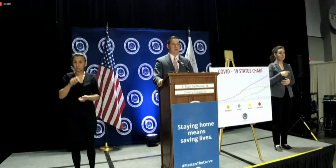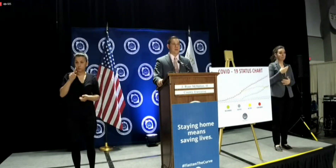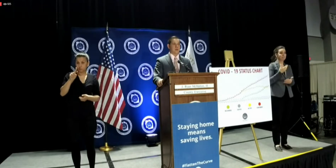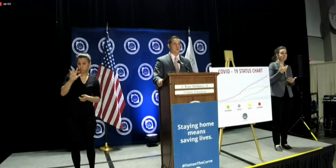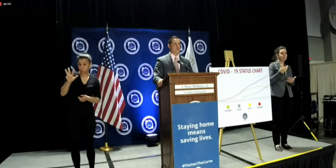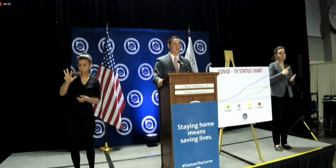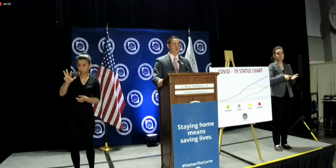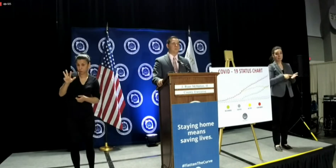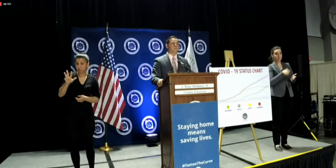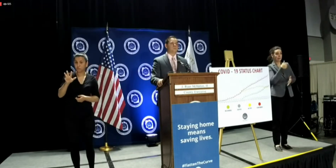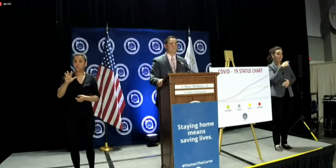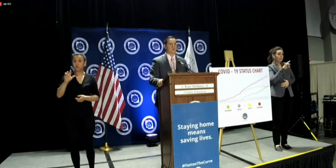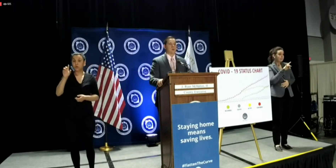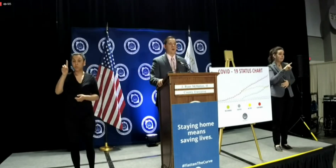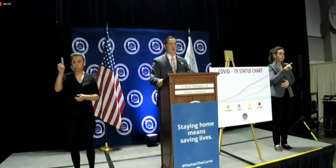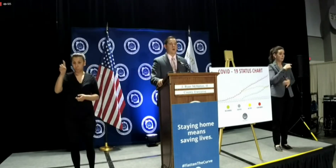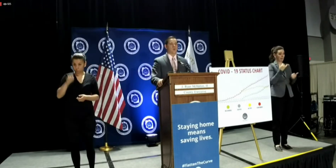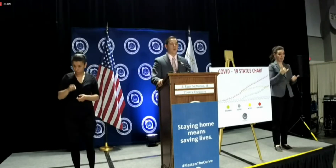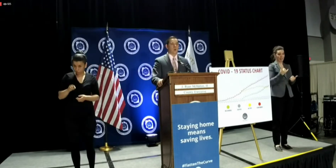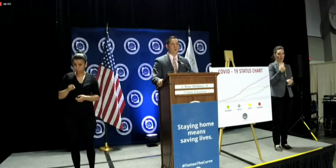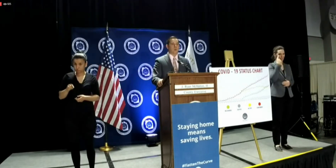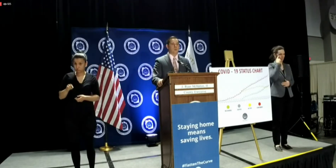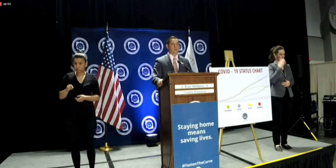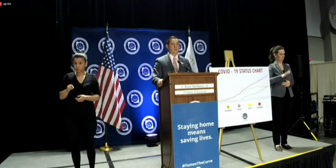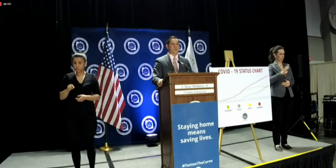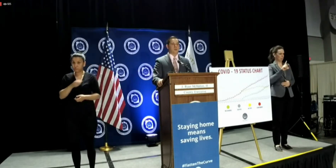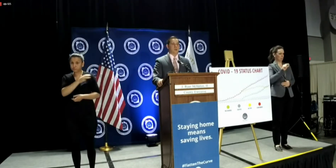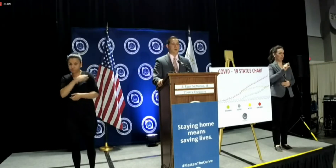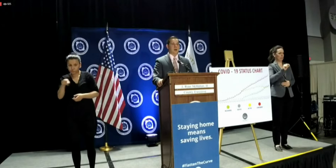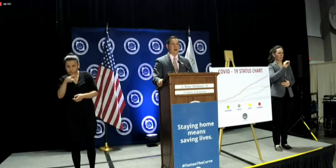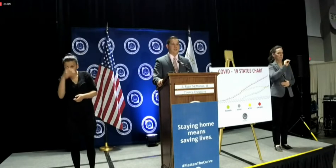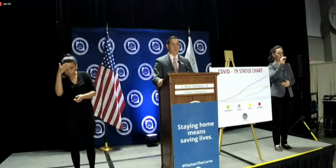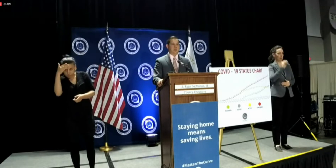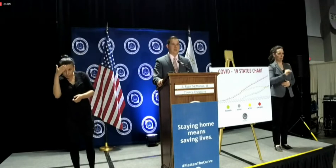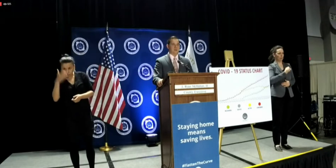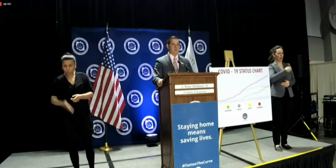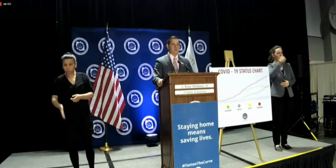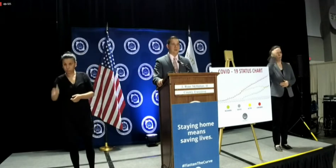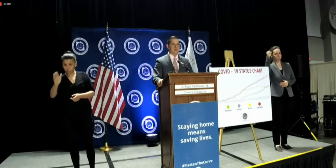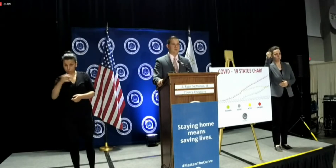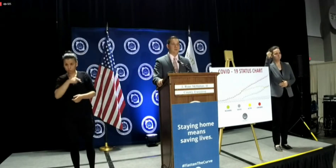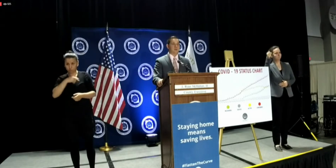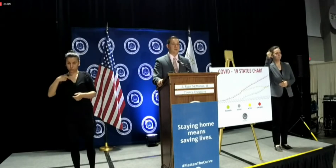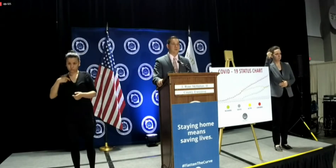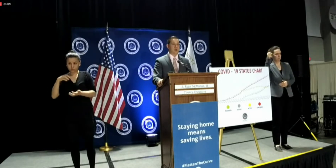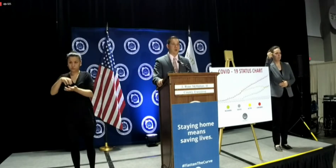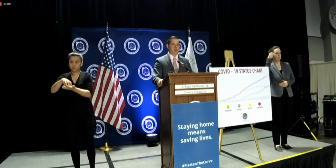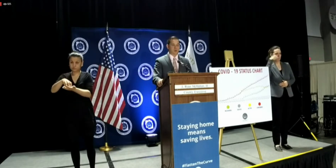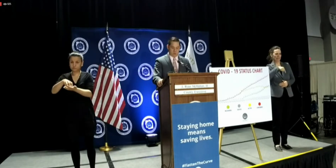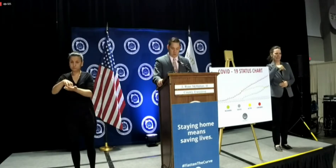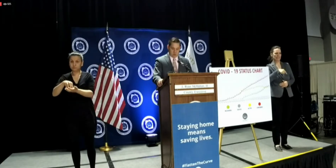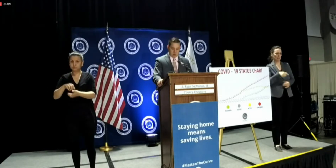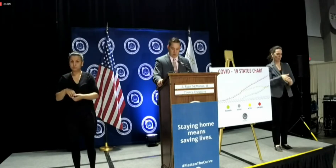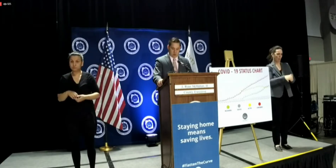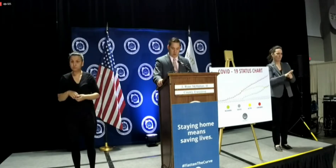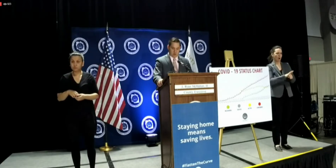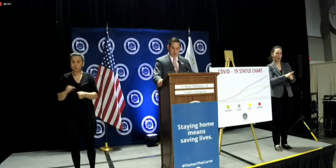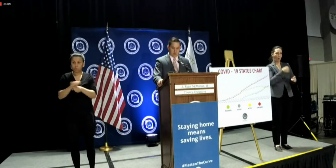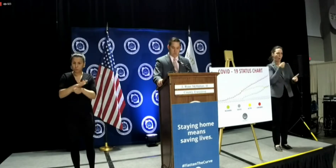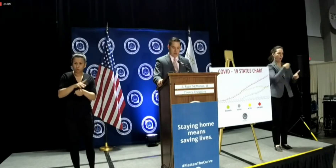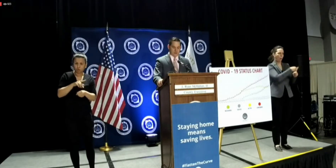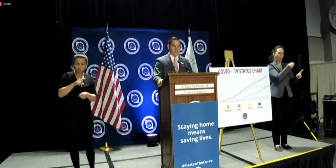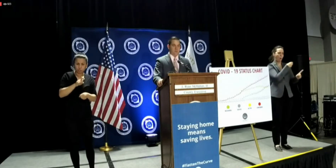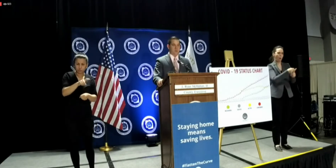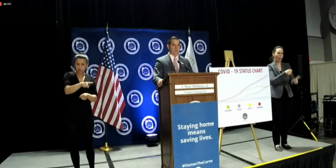one day I think it was 20, will be hospitalized. This virus is very strong and